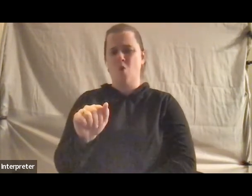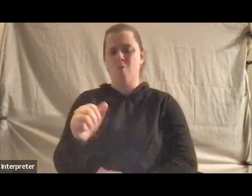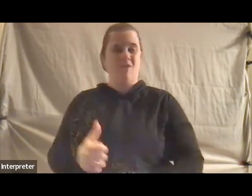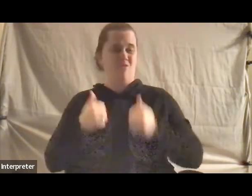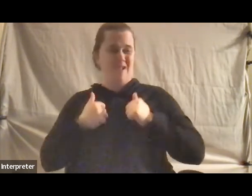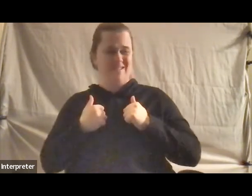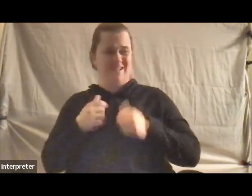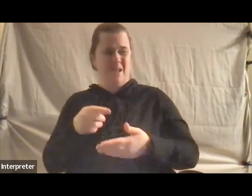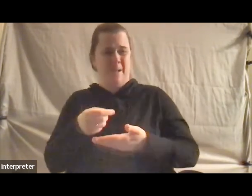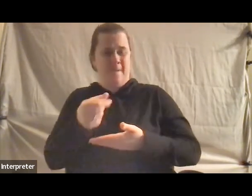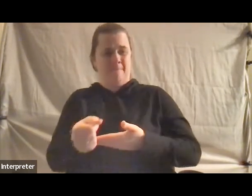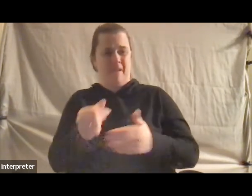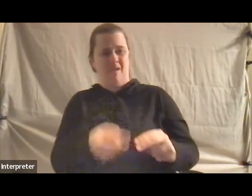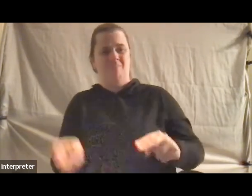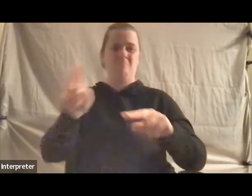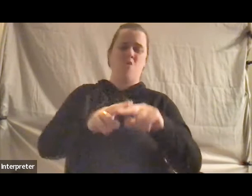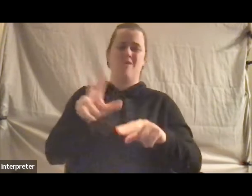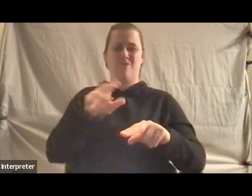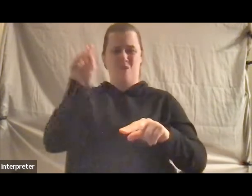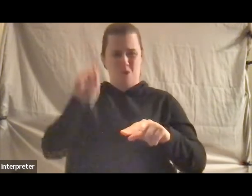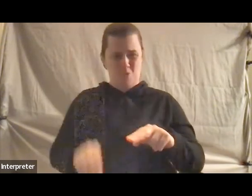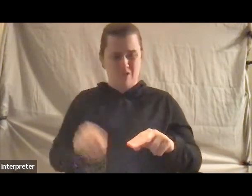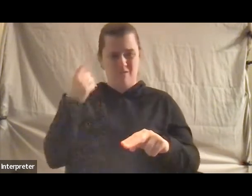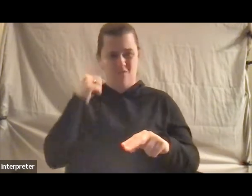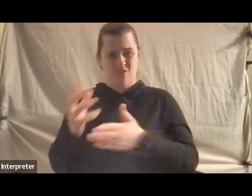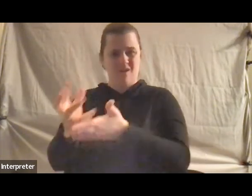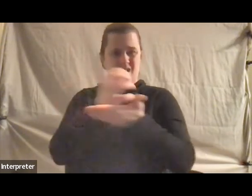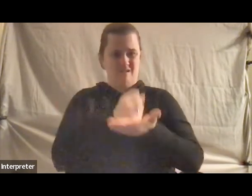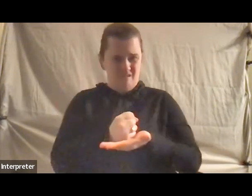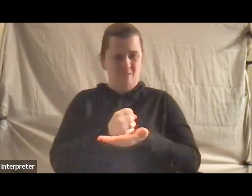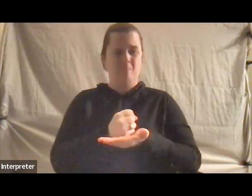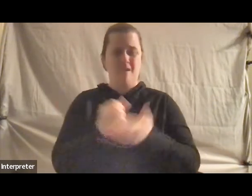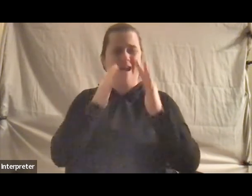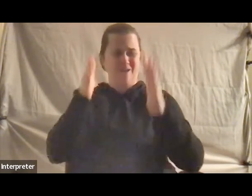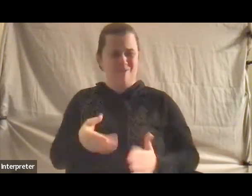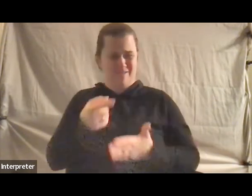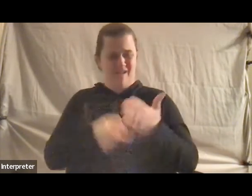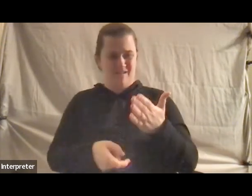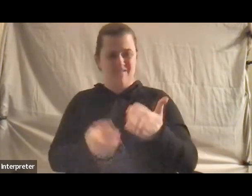30% of their income for housing costs, some well over that amount.